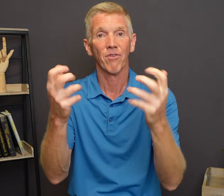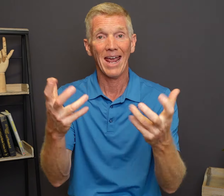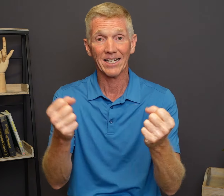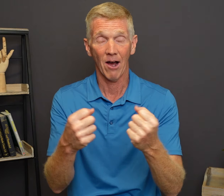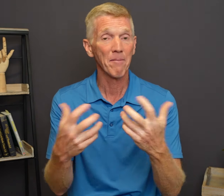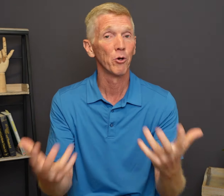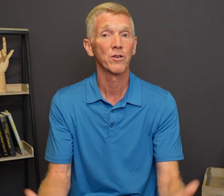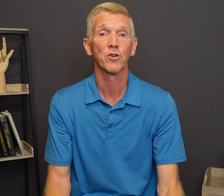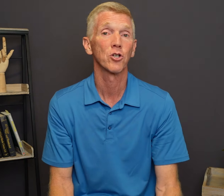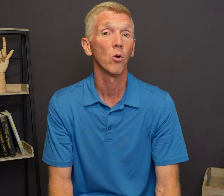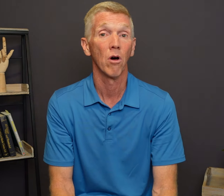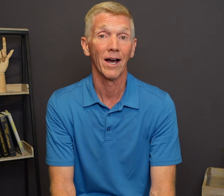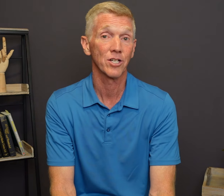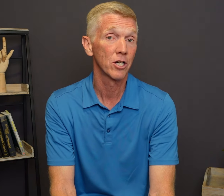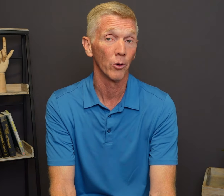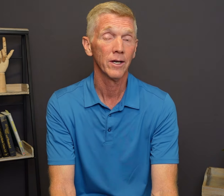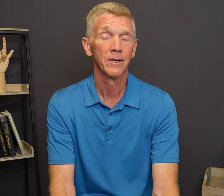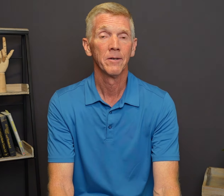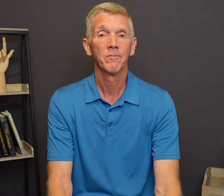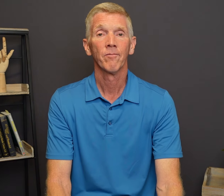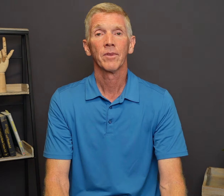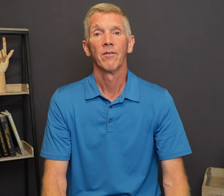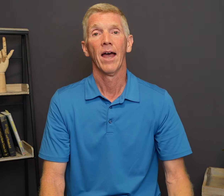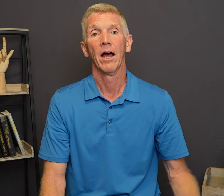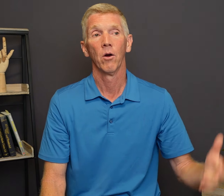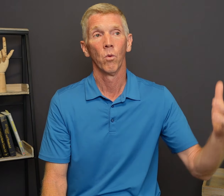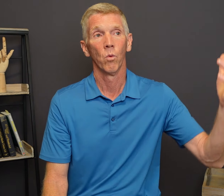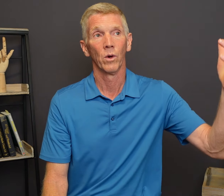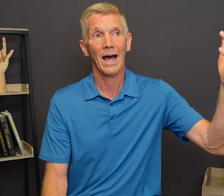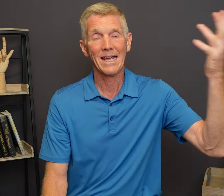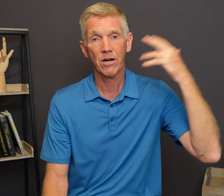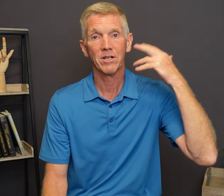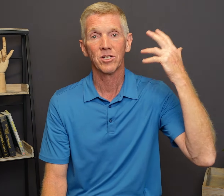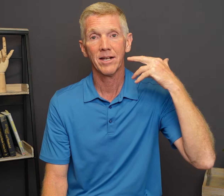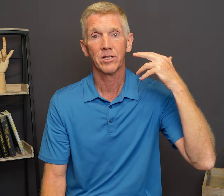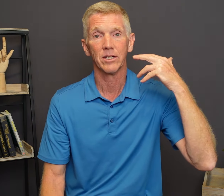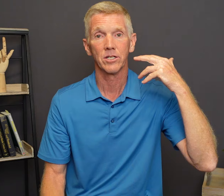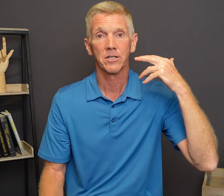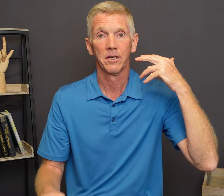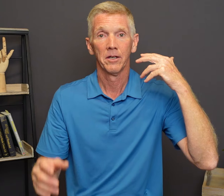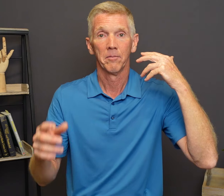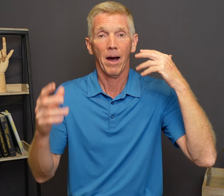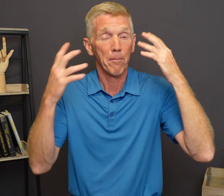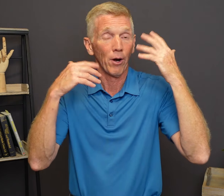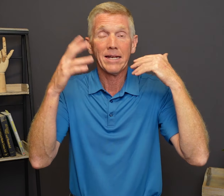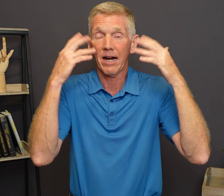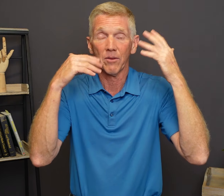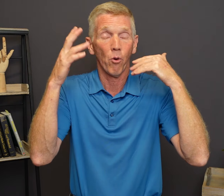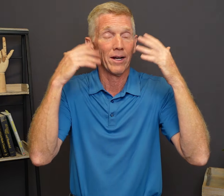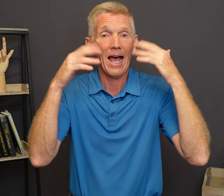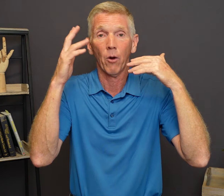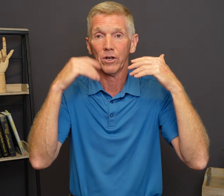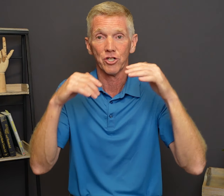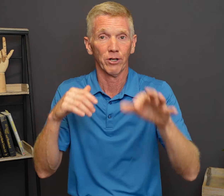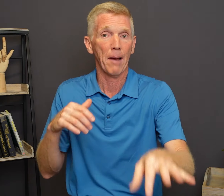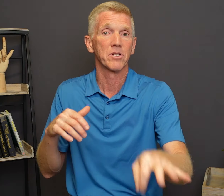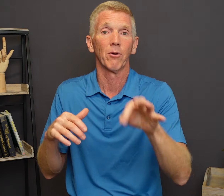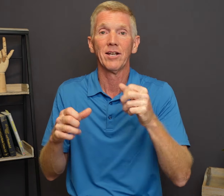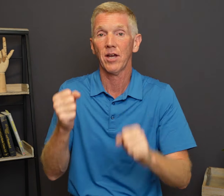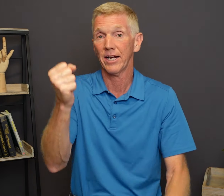hands. Now I've been doing this for so long as a coda that when I hear a sentence, my brain's gotten to the point now where it just grabs the right sign and